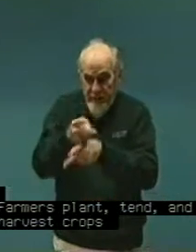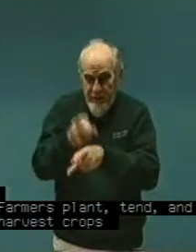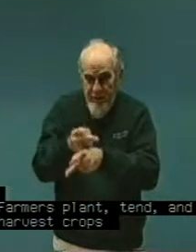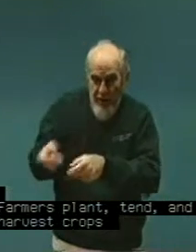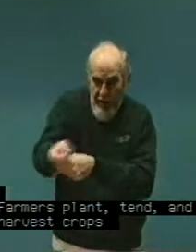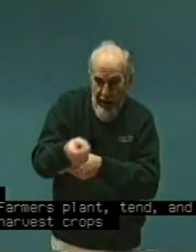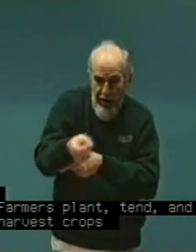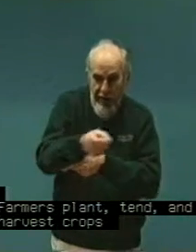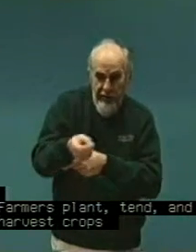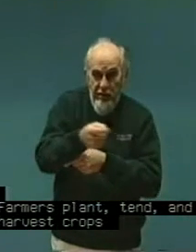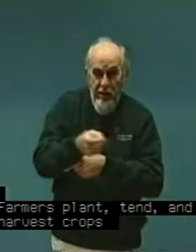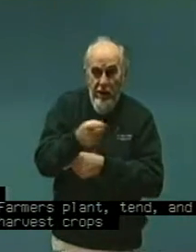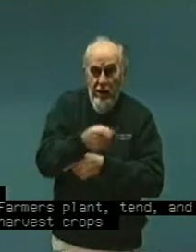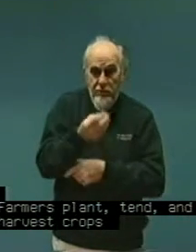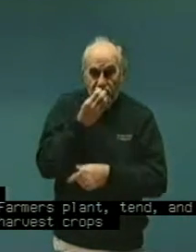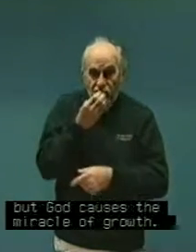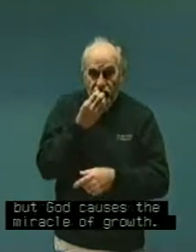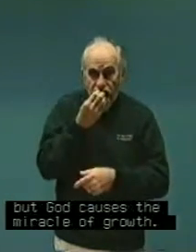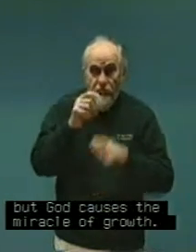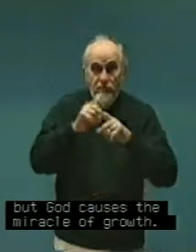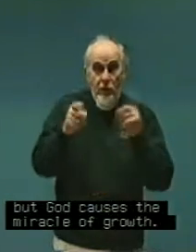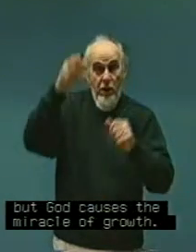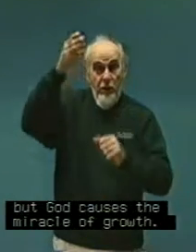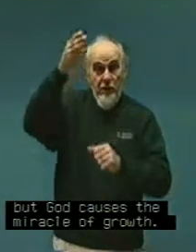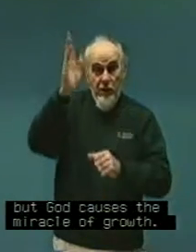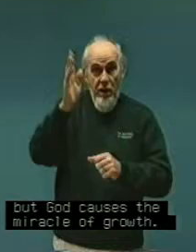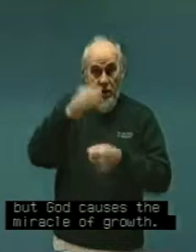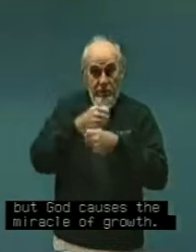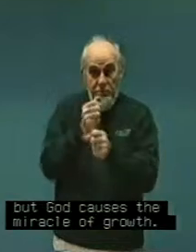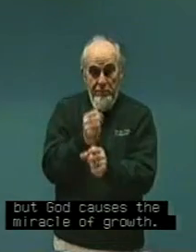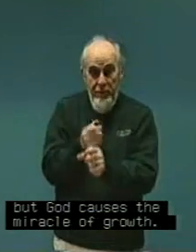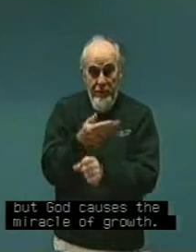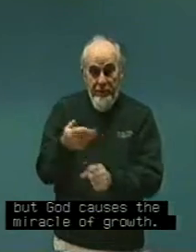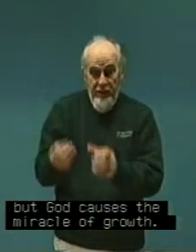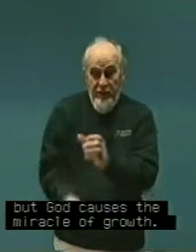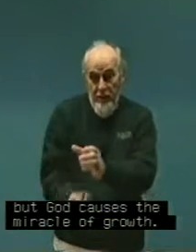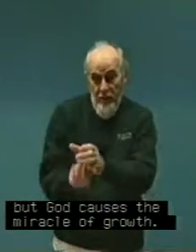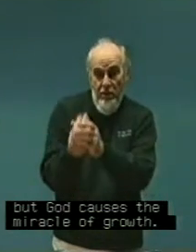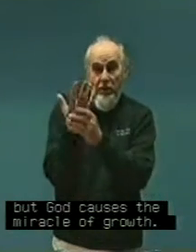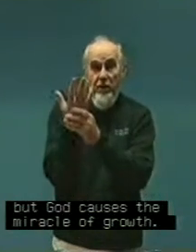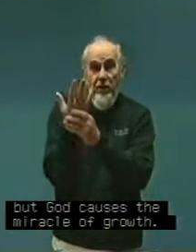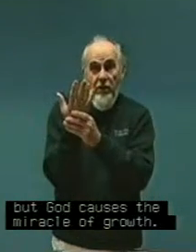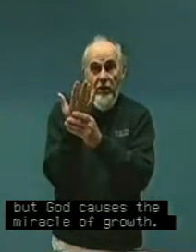and harvest crops, but God causes the miracle of growth.